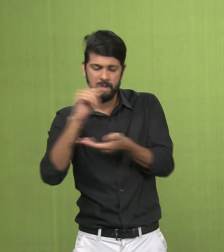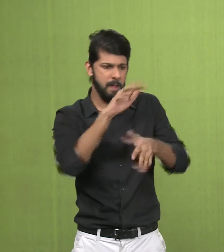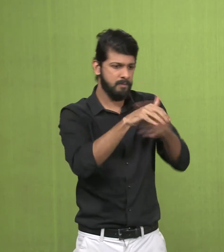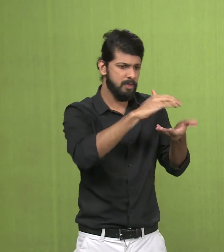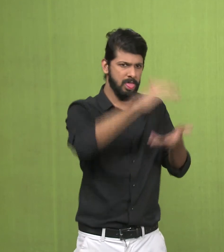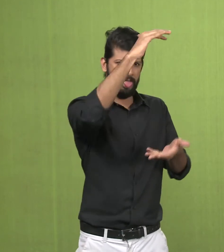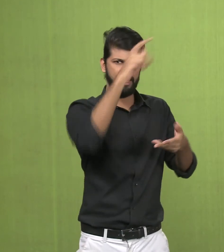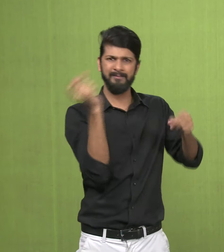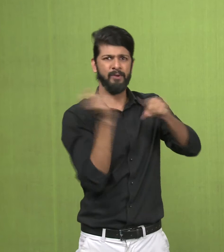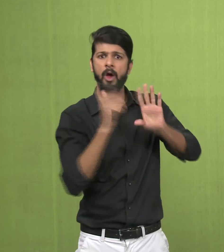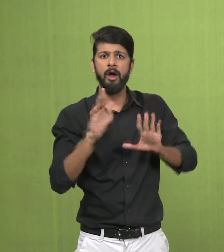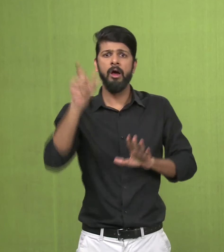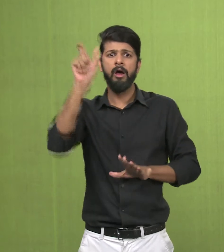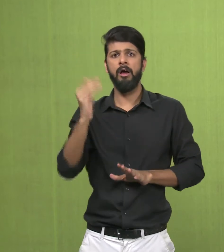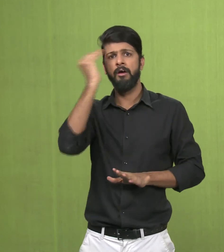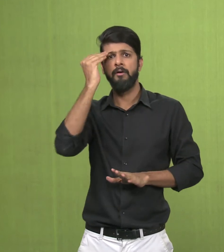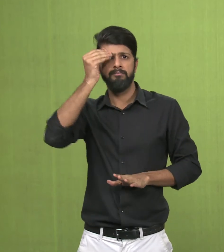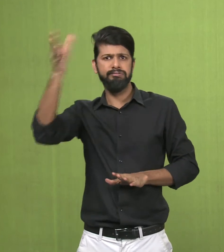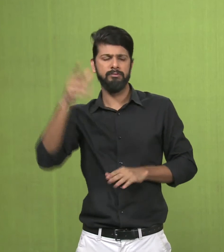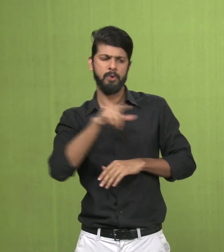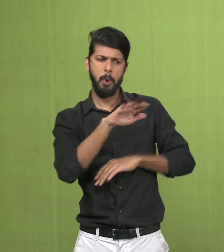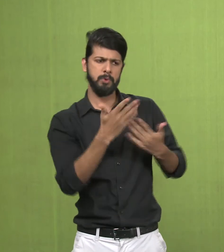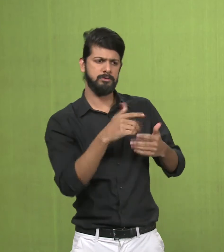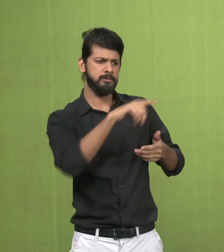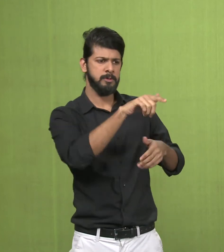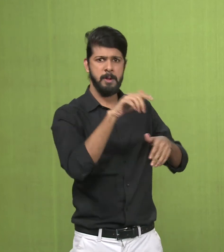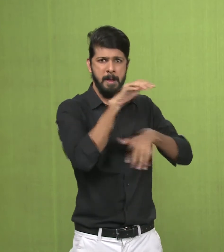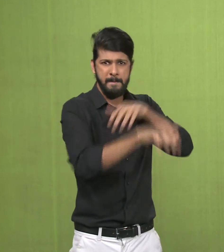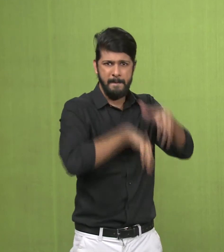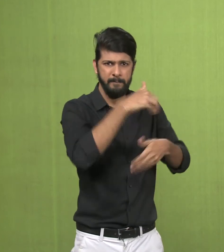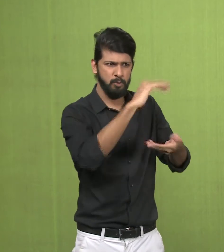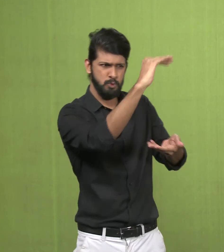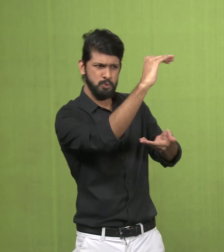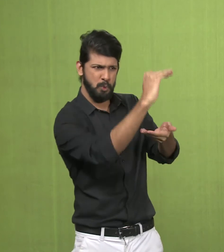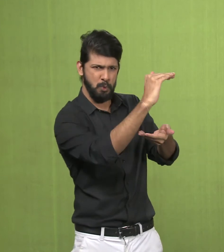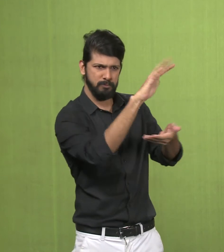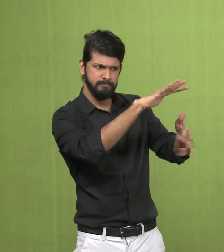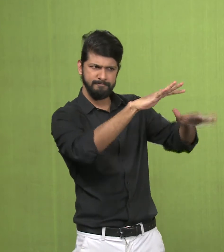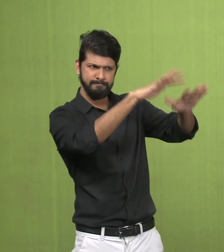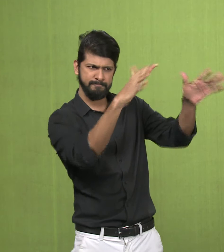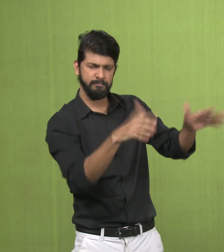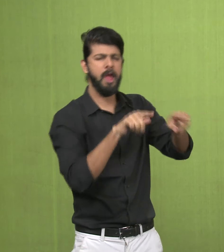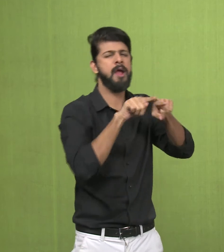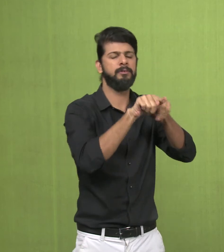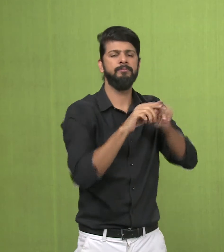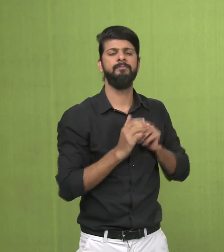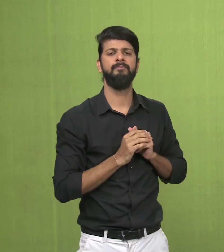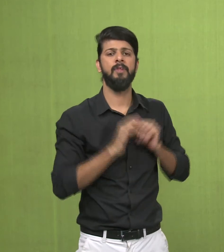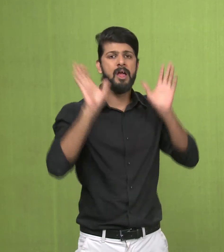There was also very deep knowledge of ratio and balance when it came to